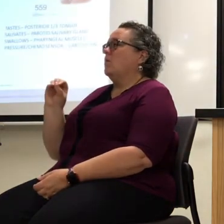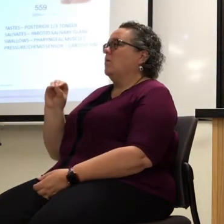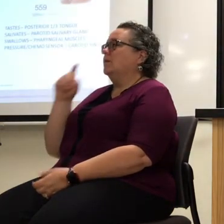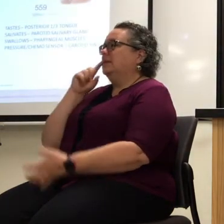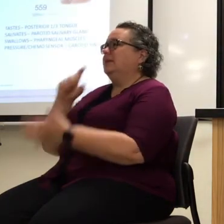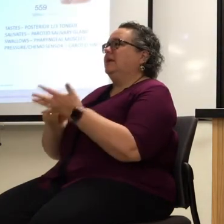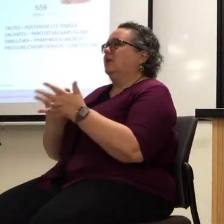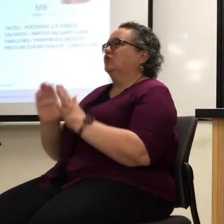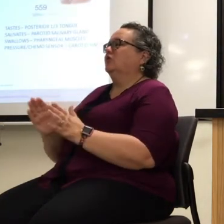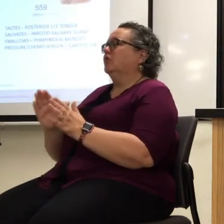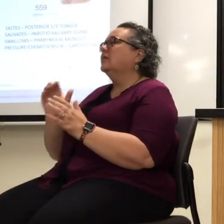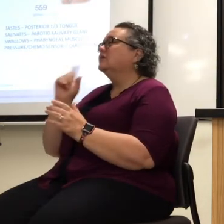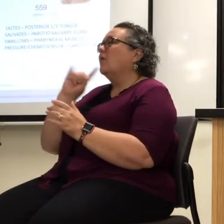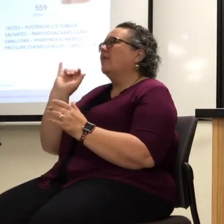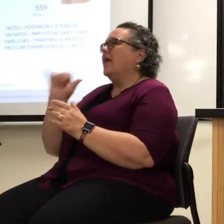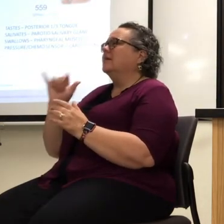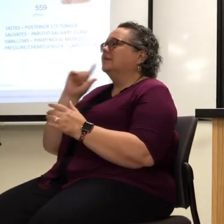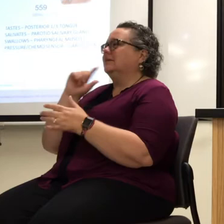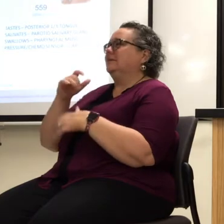or sensor.